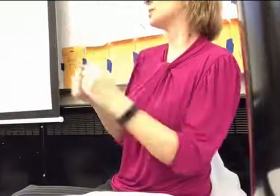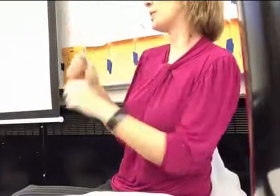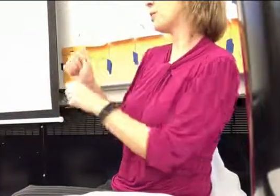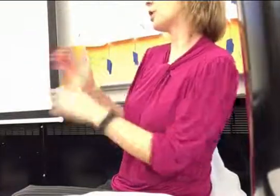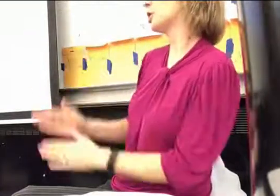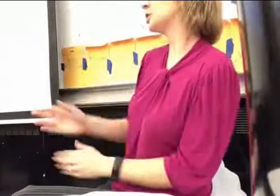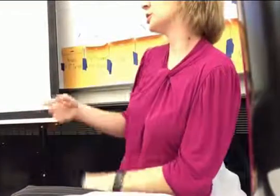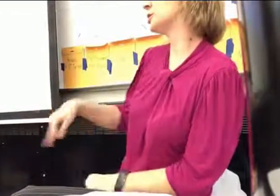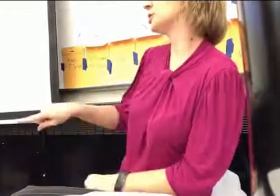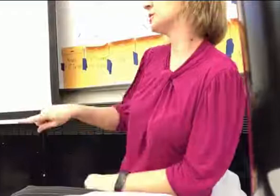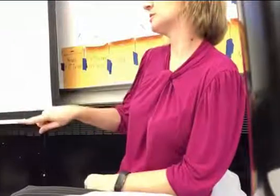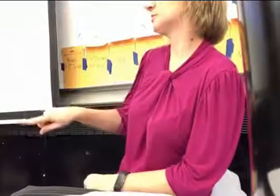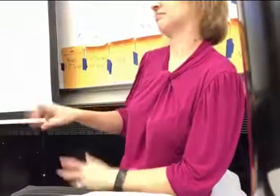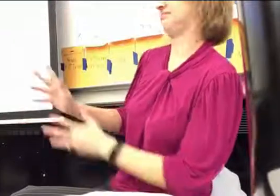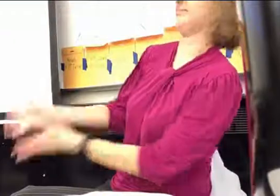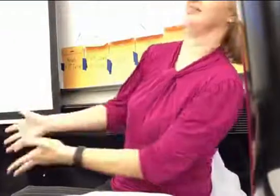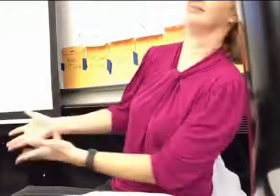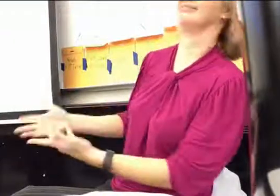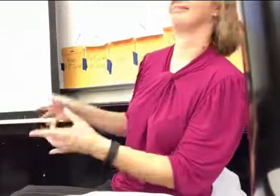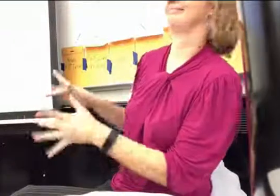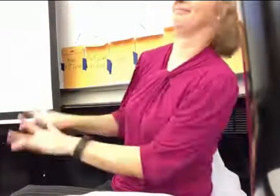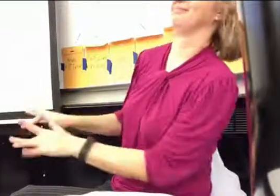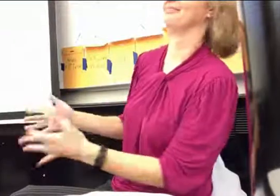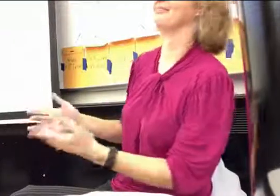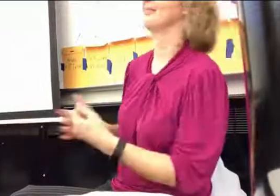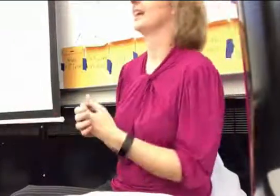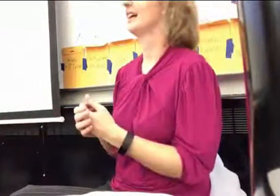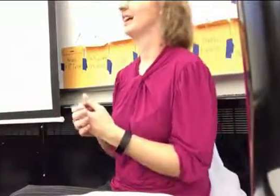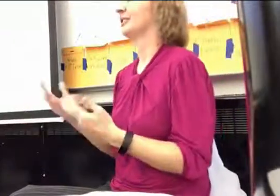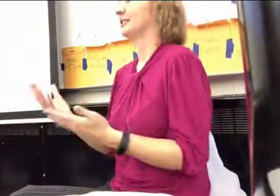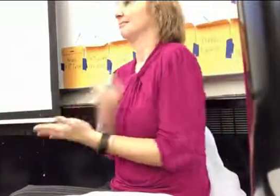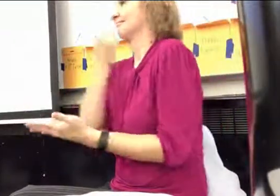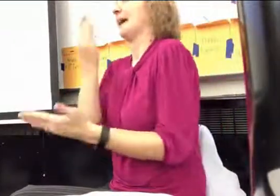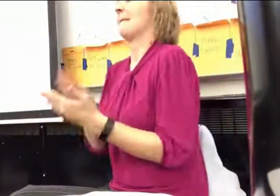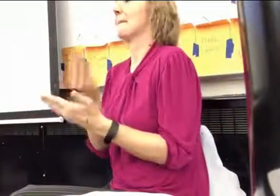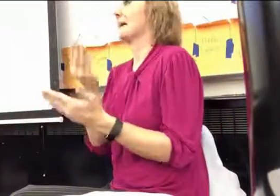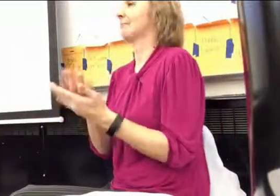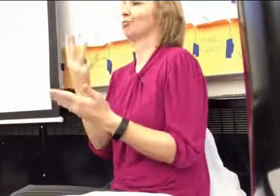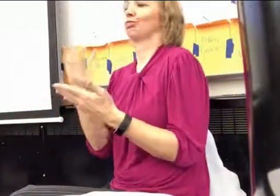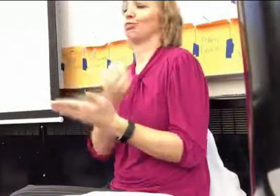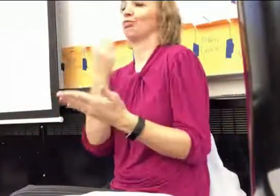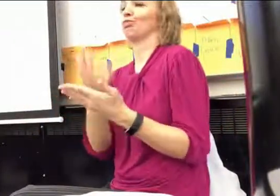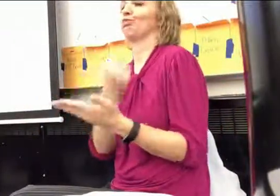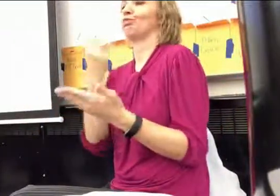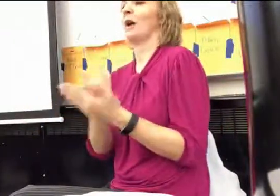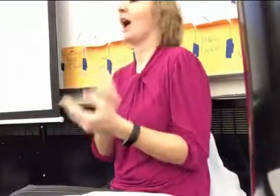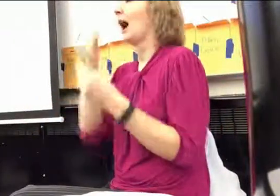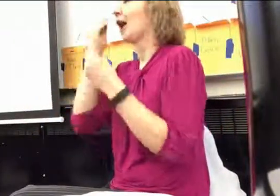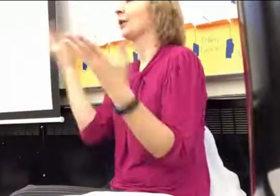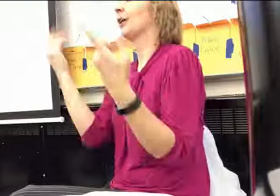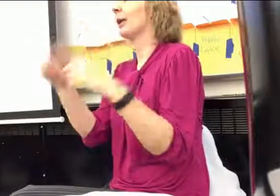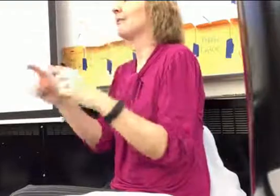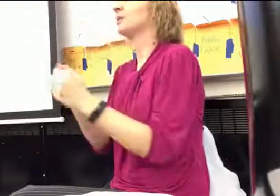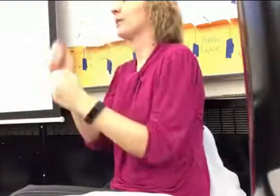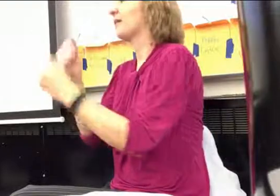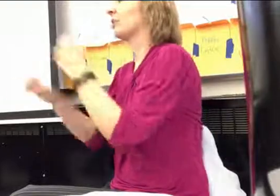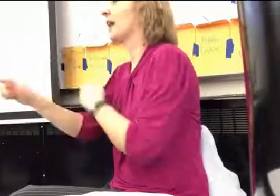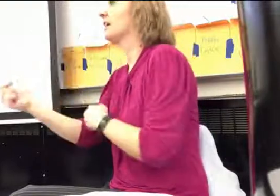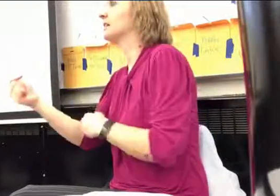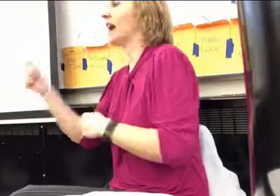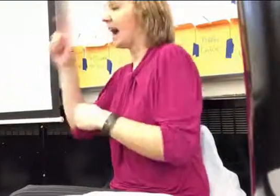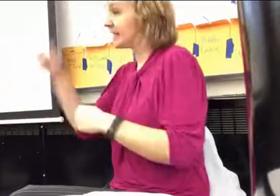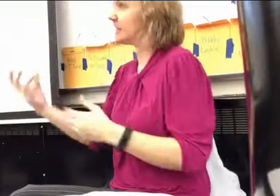workers? They're left behind, right? All it's about is making money, money, money. It doesn't matter who you burn, as long as you make a ton of